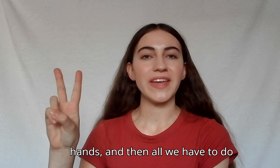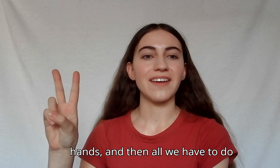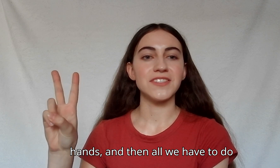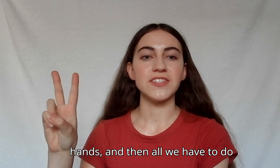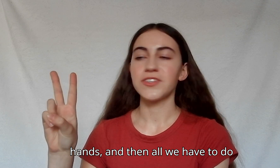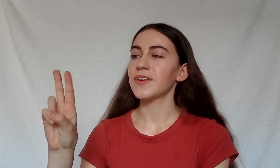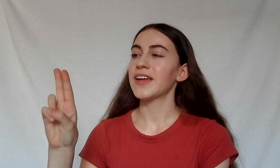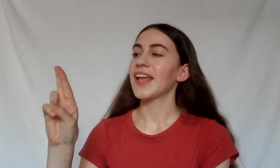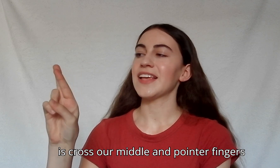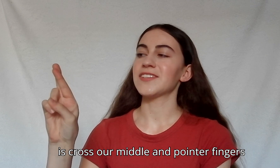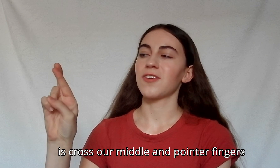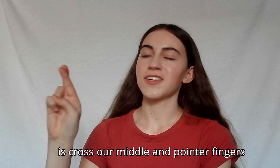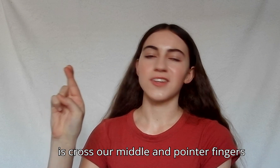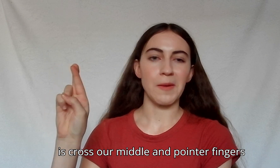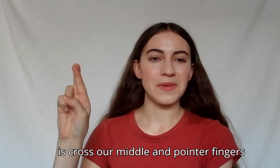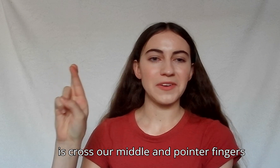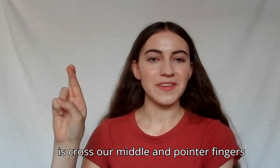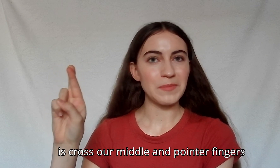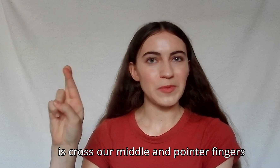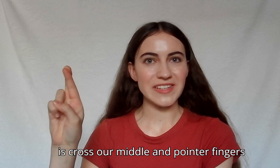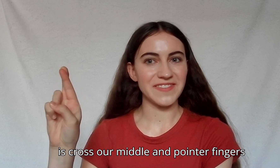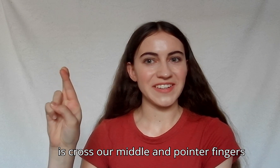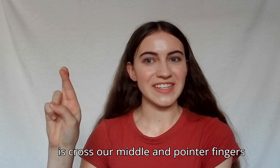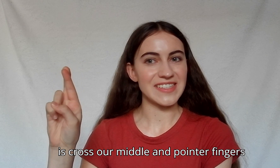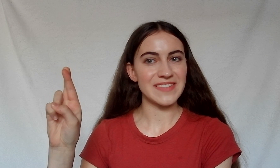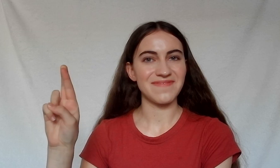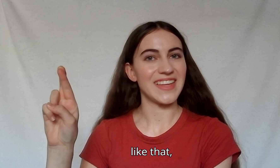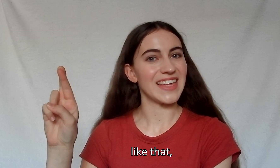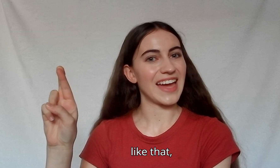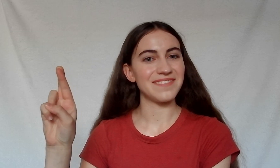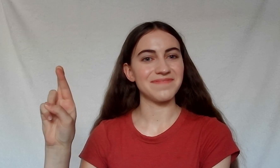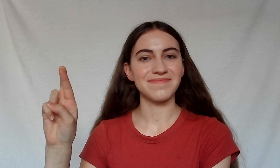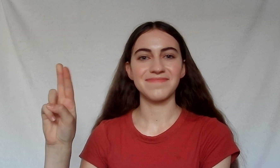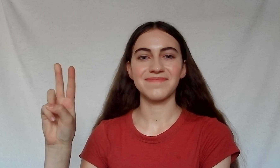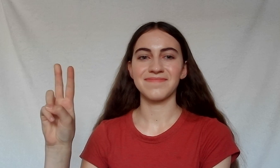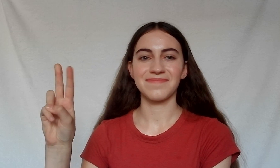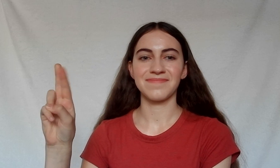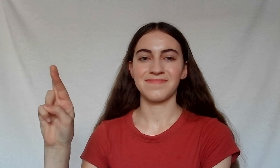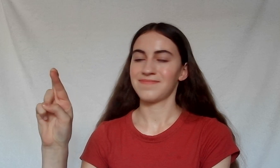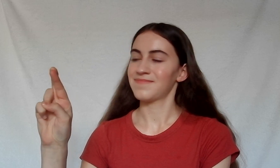have to do is cross our middle and pointer fingers like that.